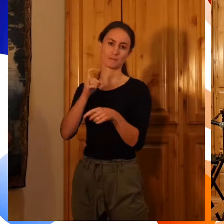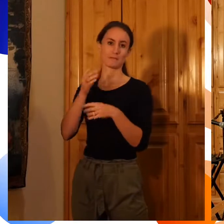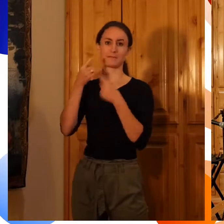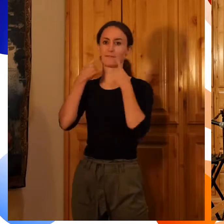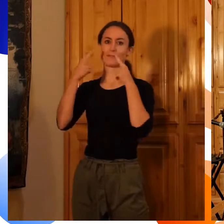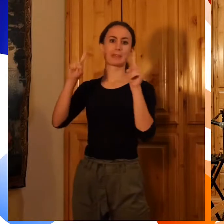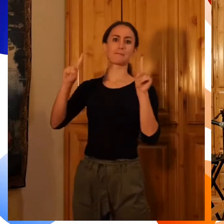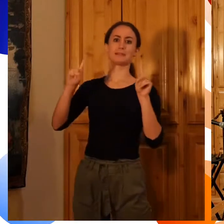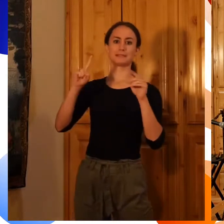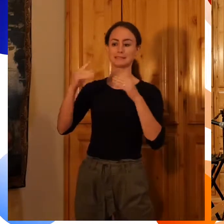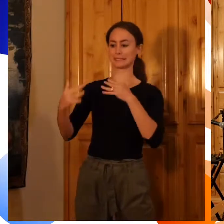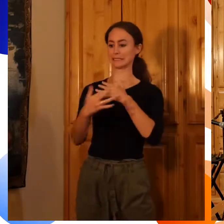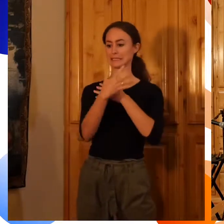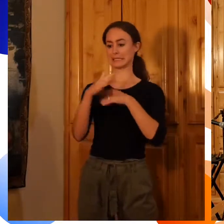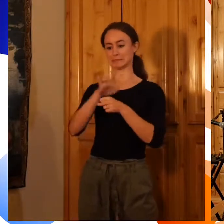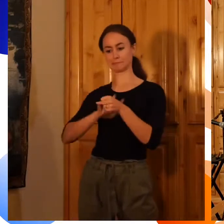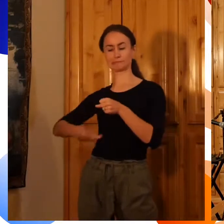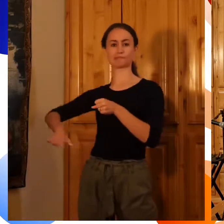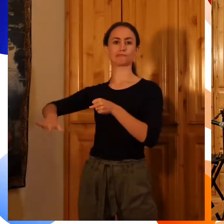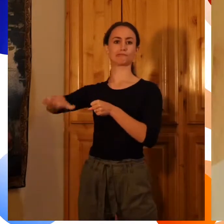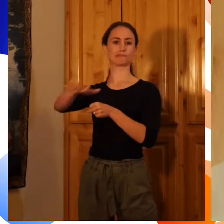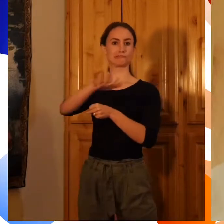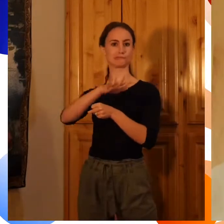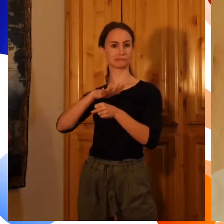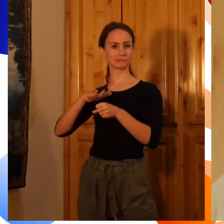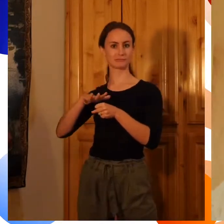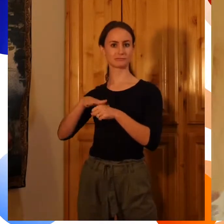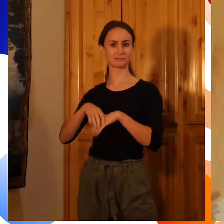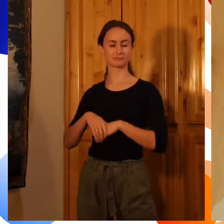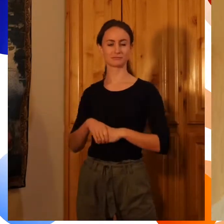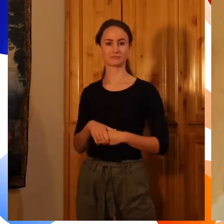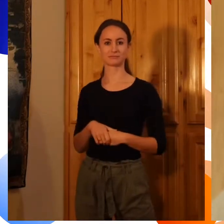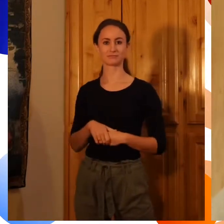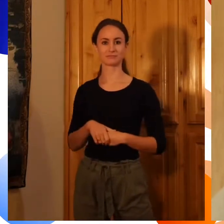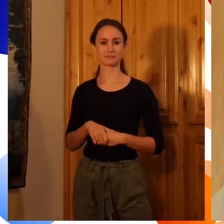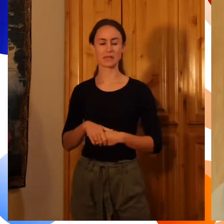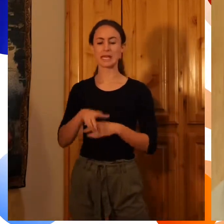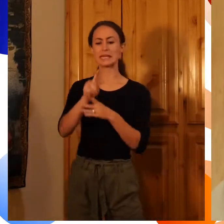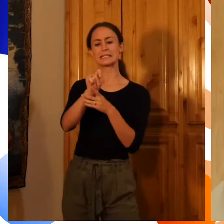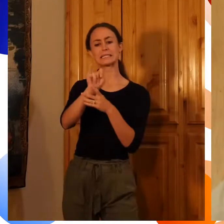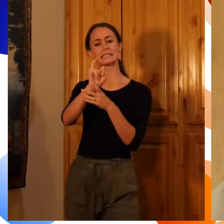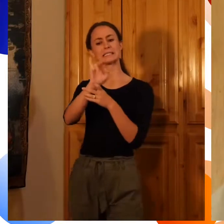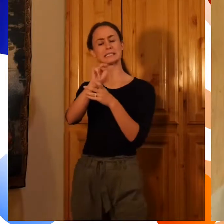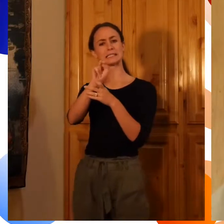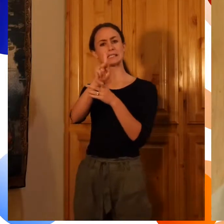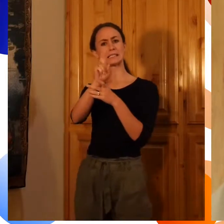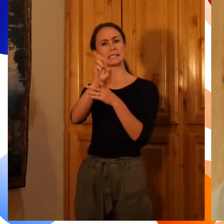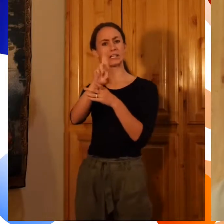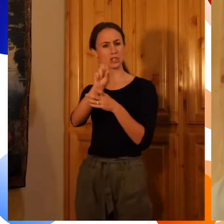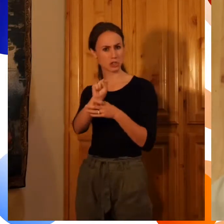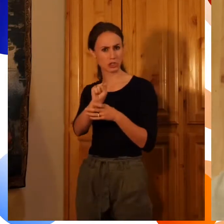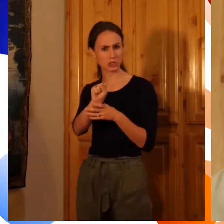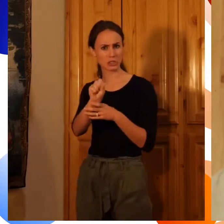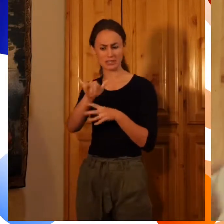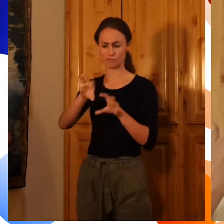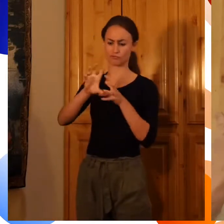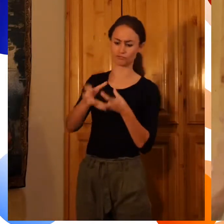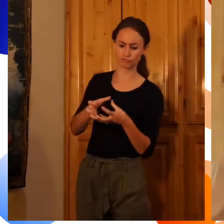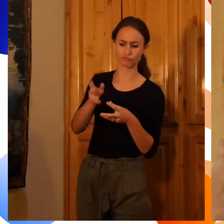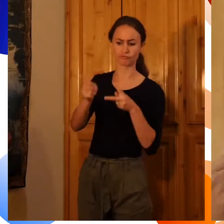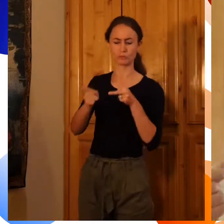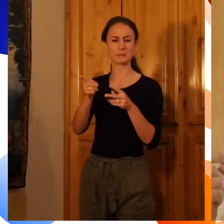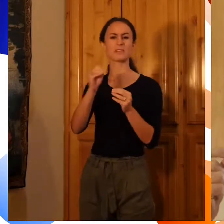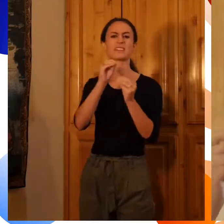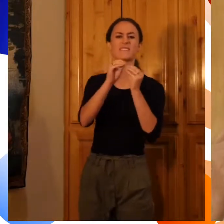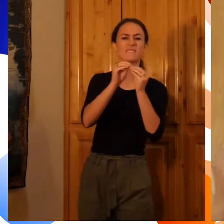tinkers ply their trade about the island. For tinkers were itinerant, homeless tinsmiths and repairmen.